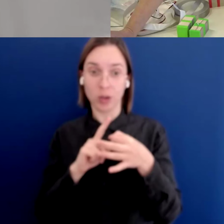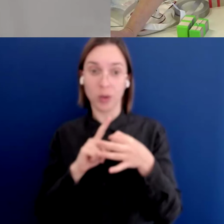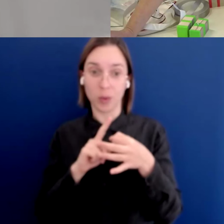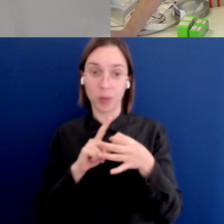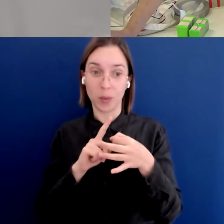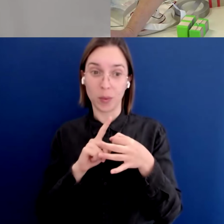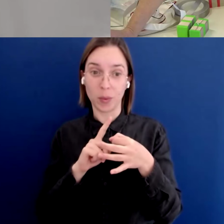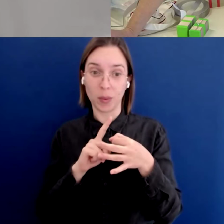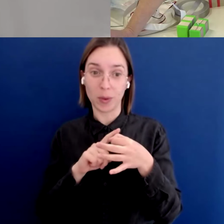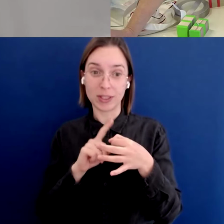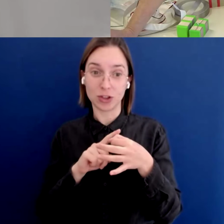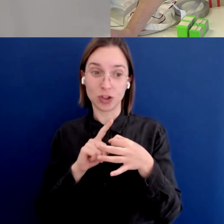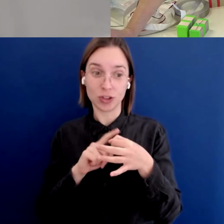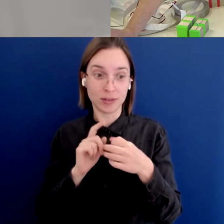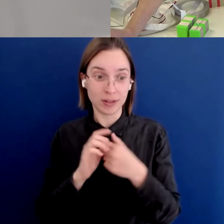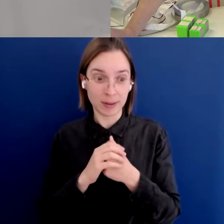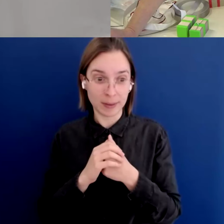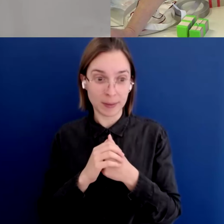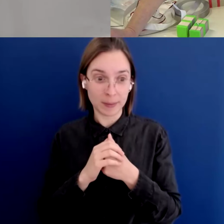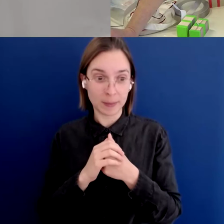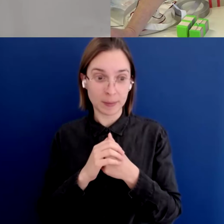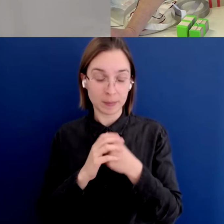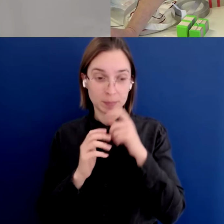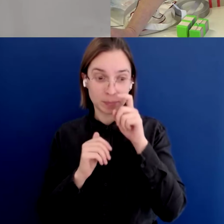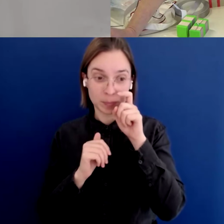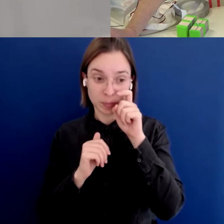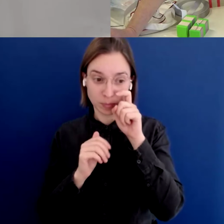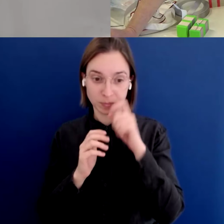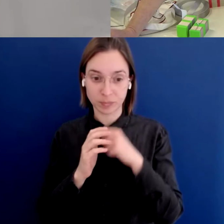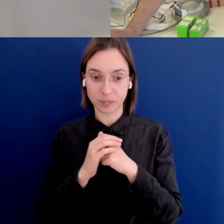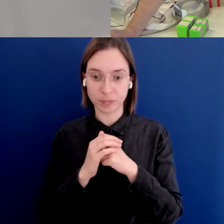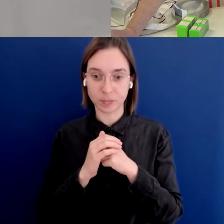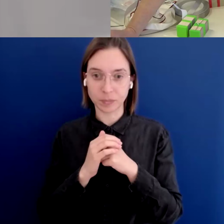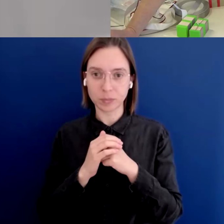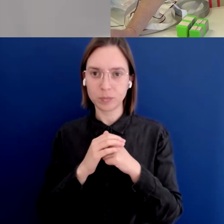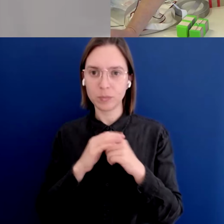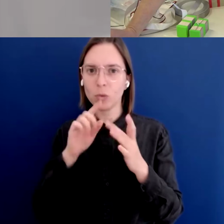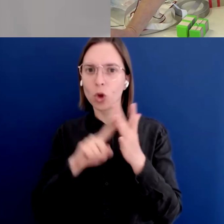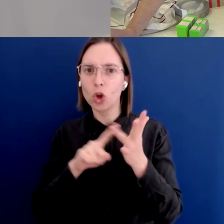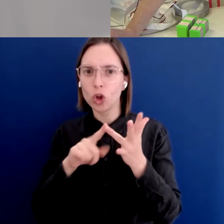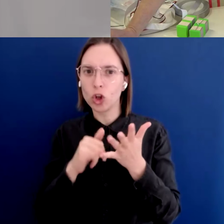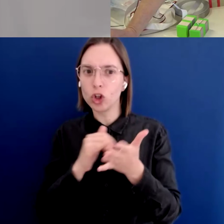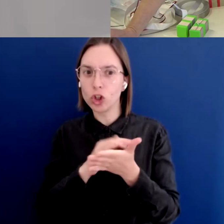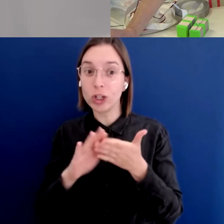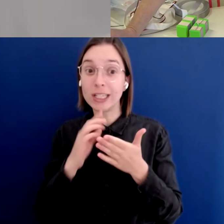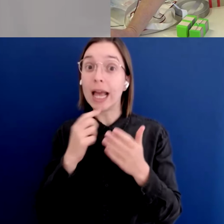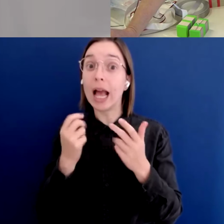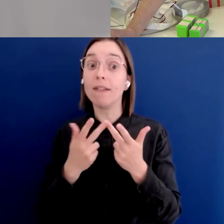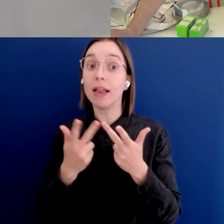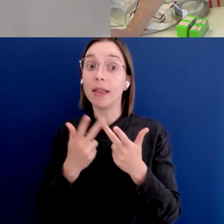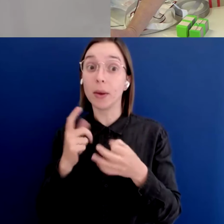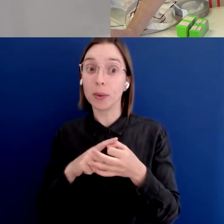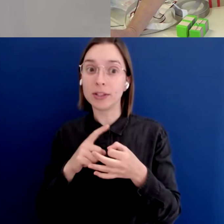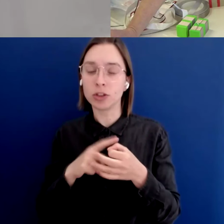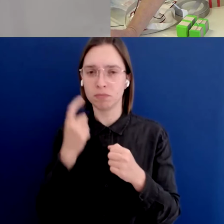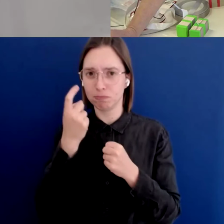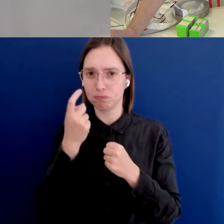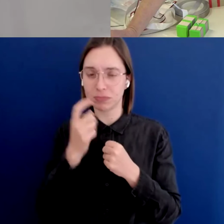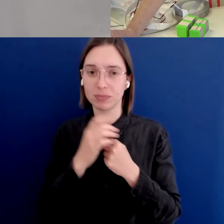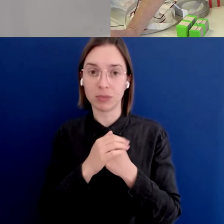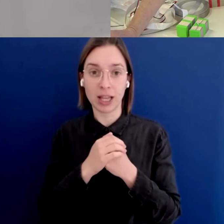So I had one here that I did also answer, but this one might be a good one to highlight. Would TapeBlocks work